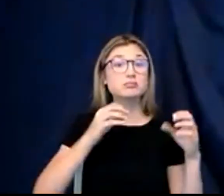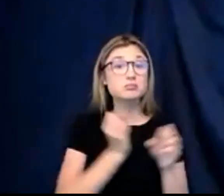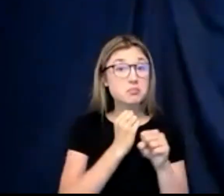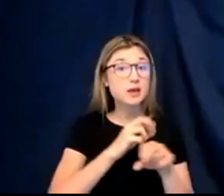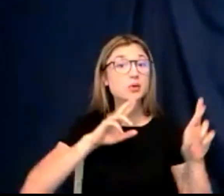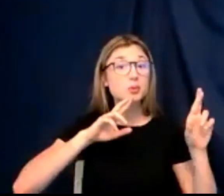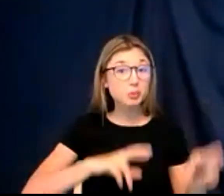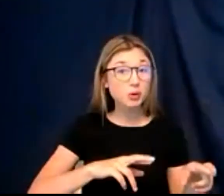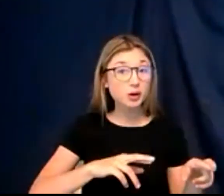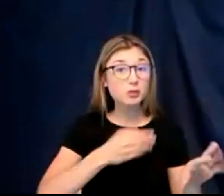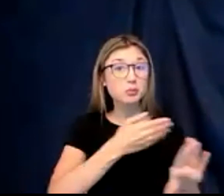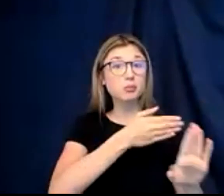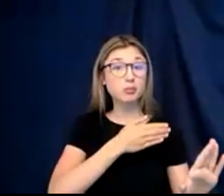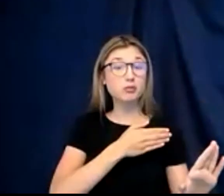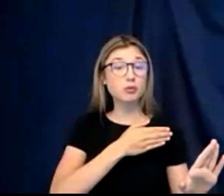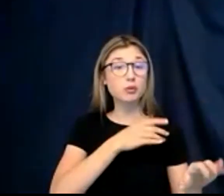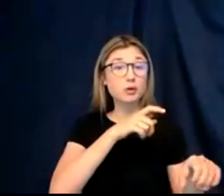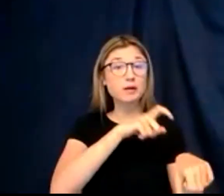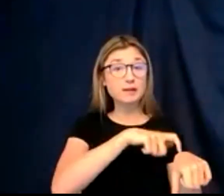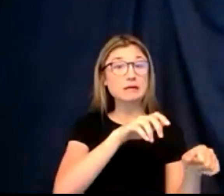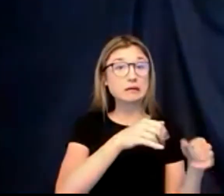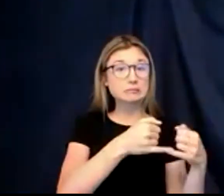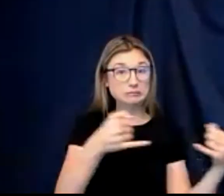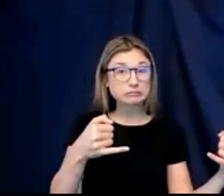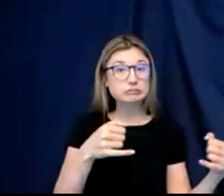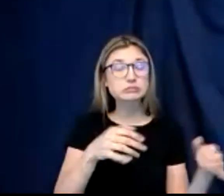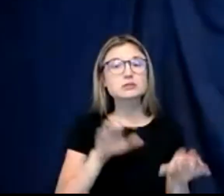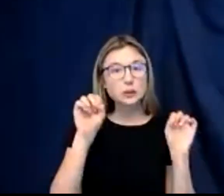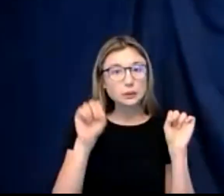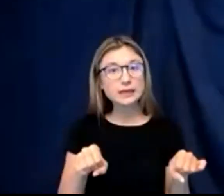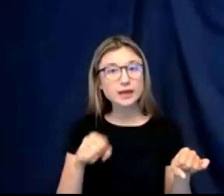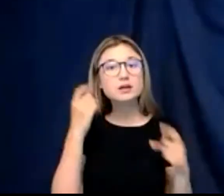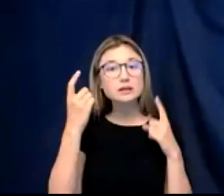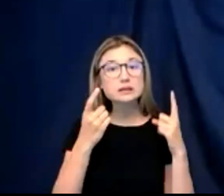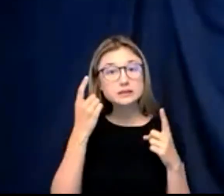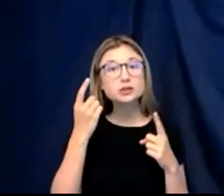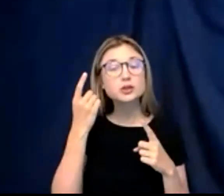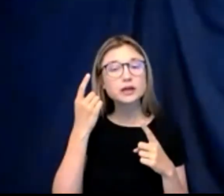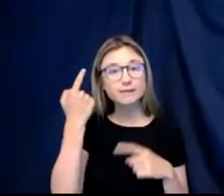that it can be considered in the next session.